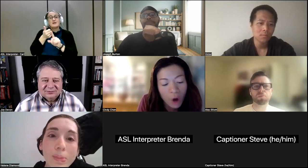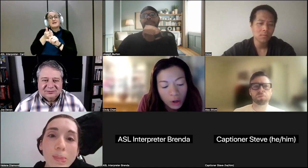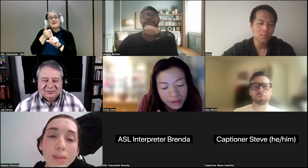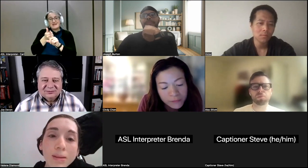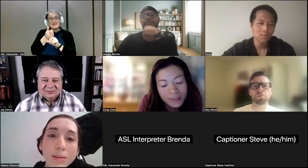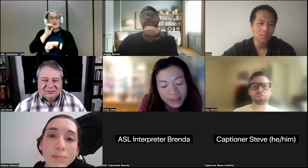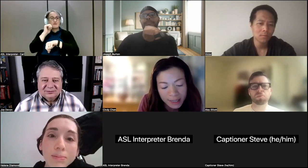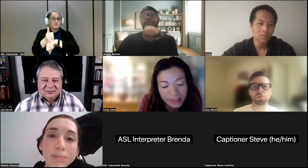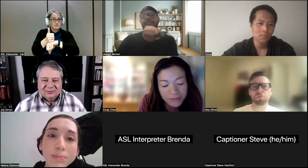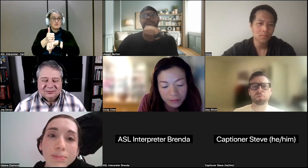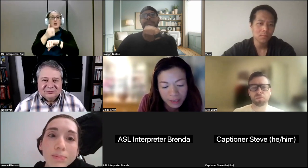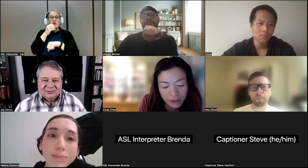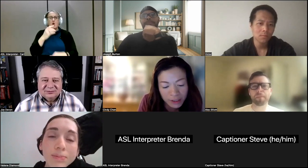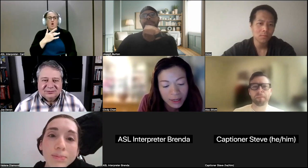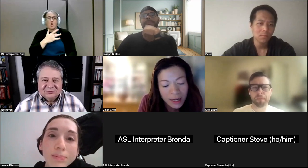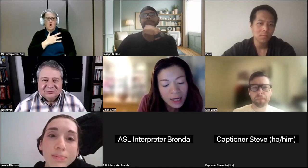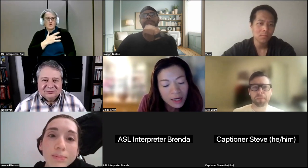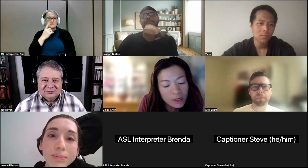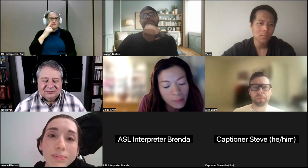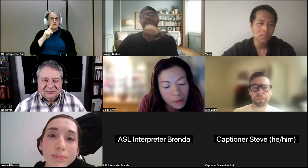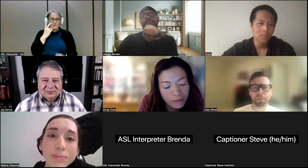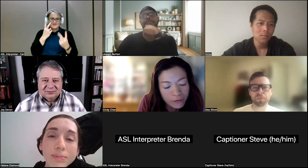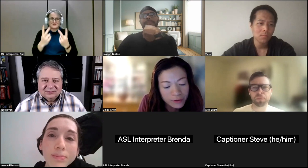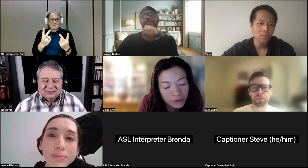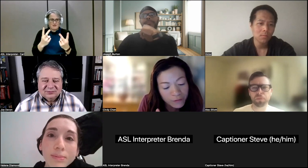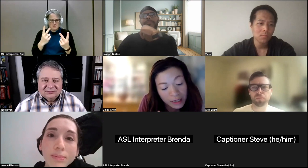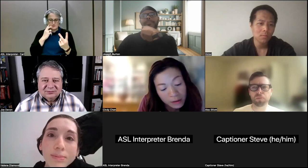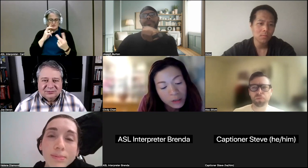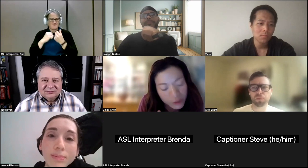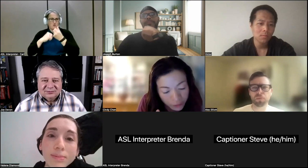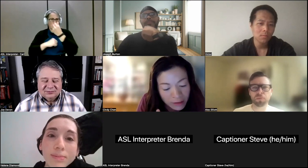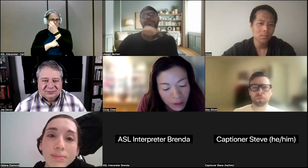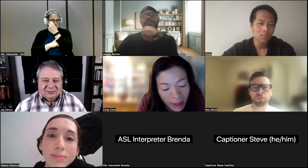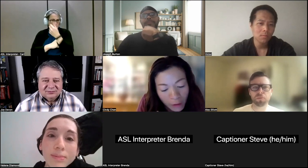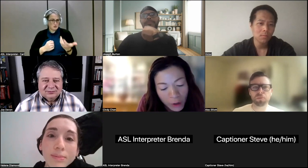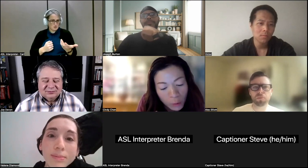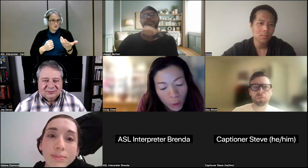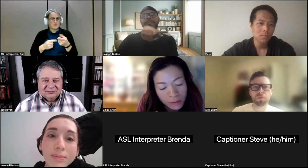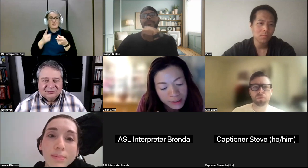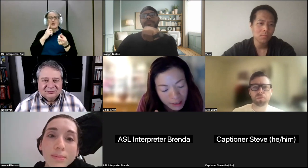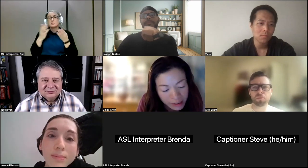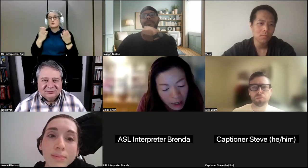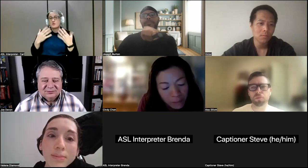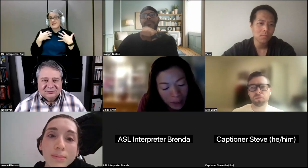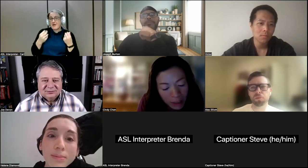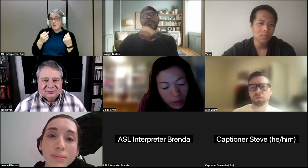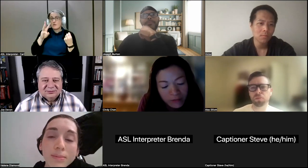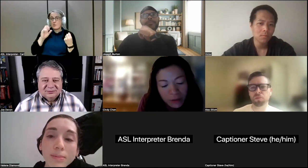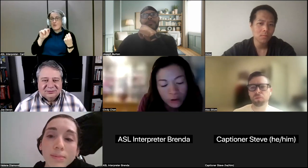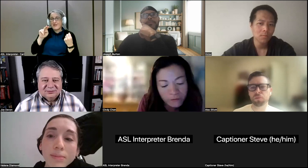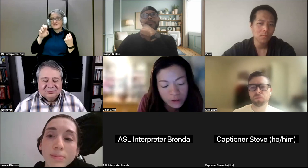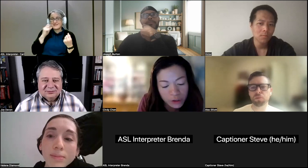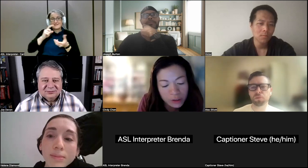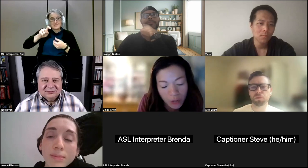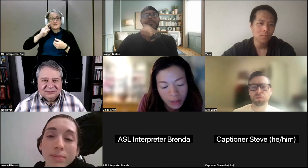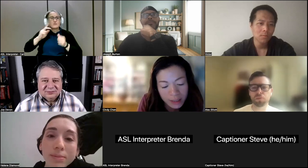of Hearts for Sight Foundation, a nonprofit serving the health and wellness needs of people living